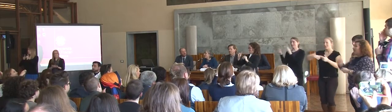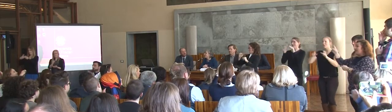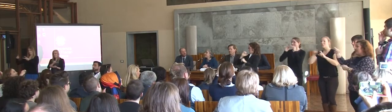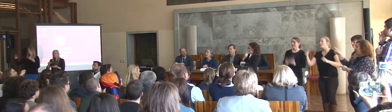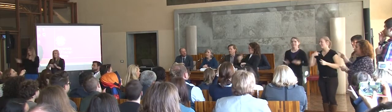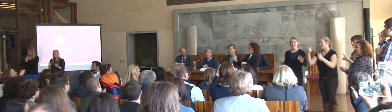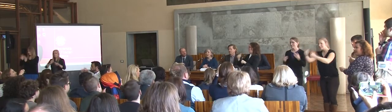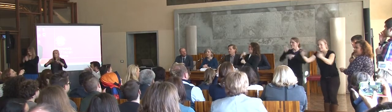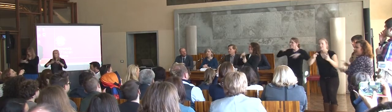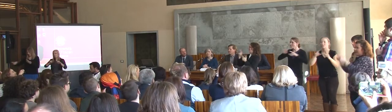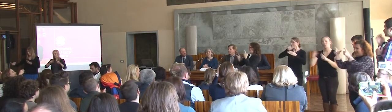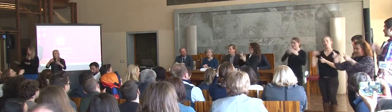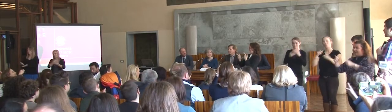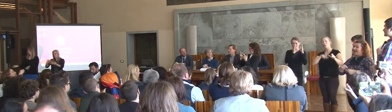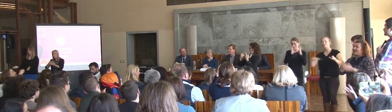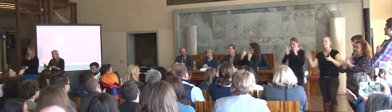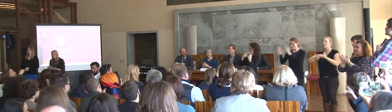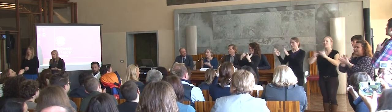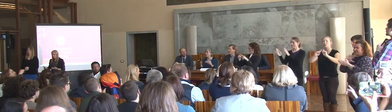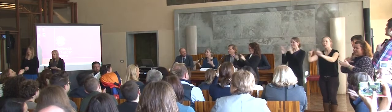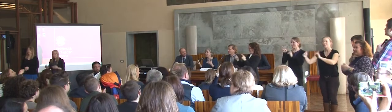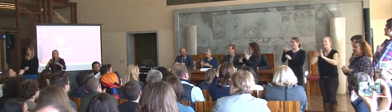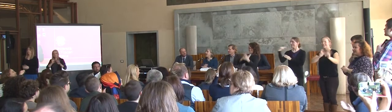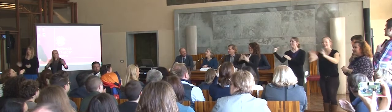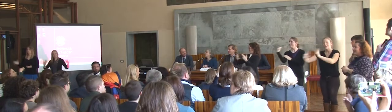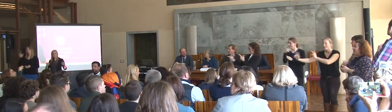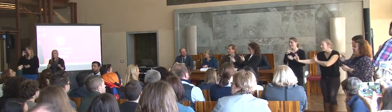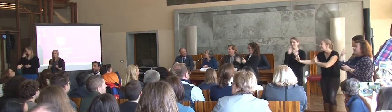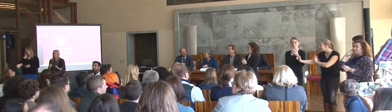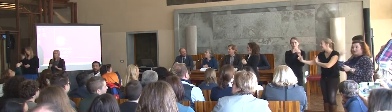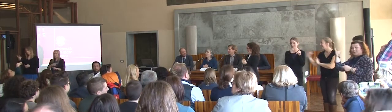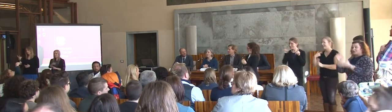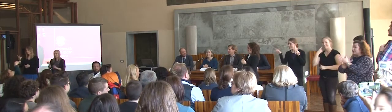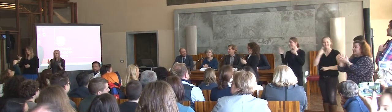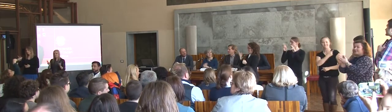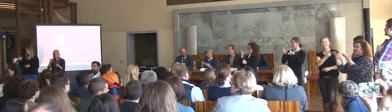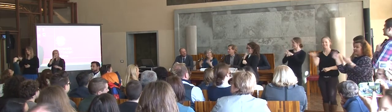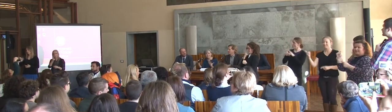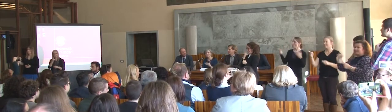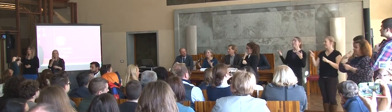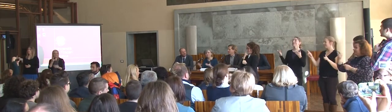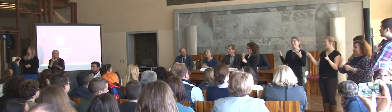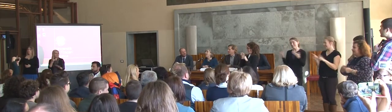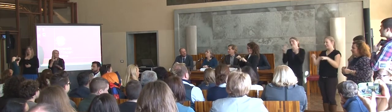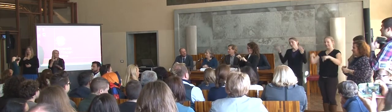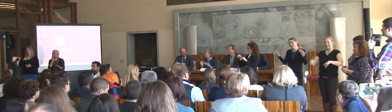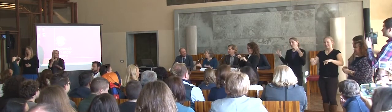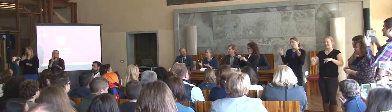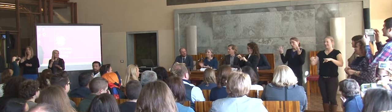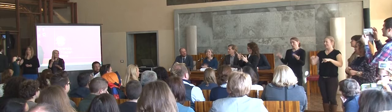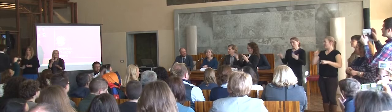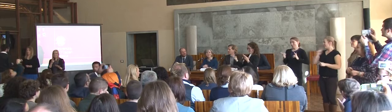sign languages, and you see how all this is